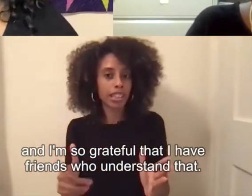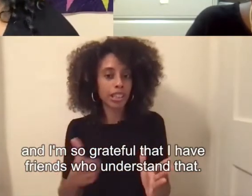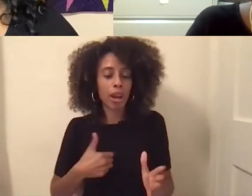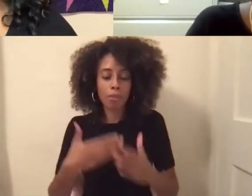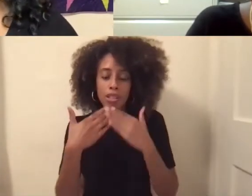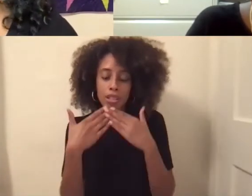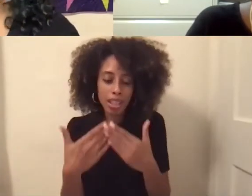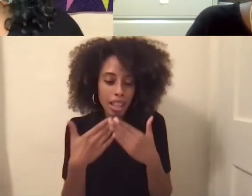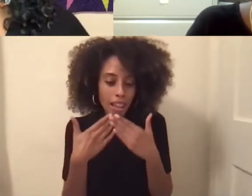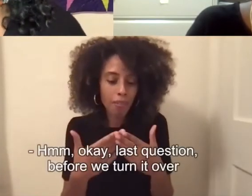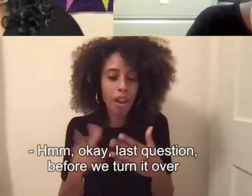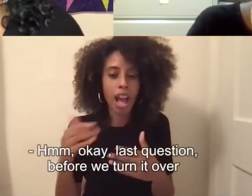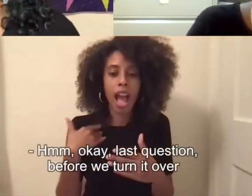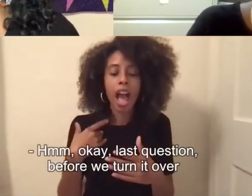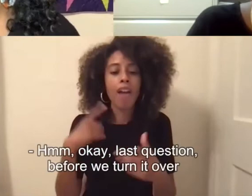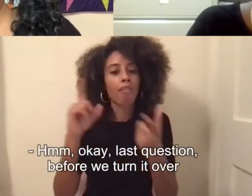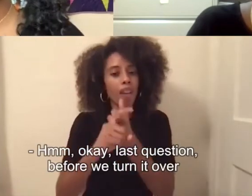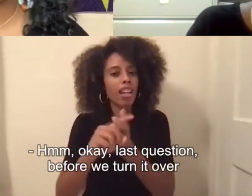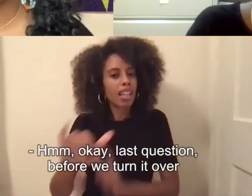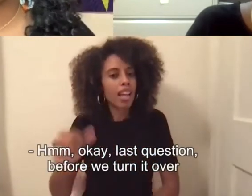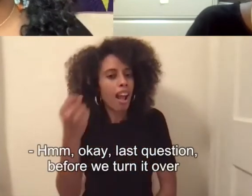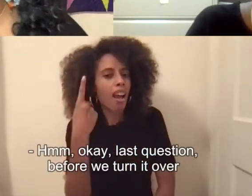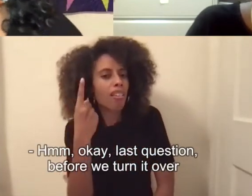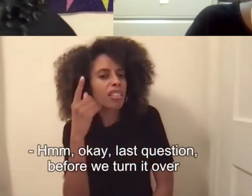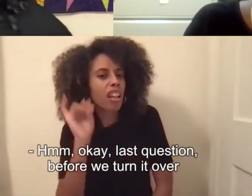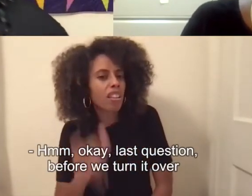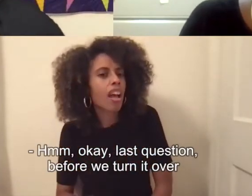who understand that.